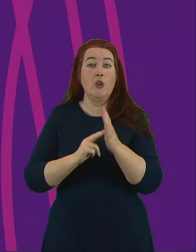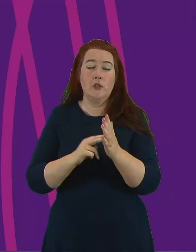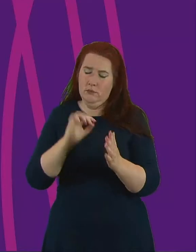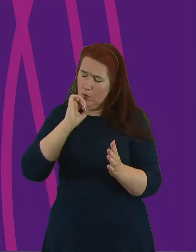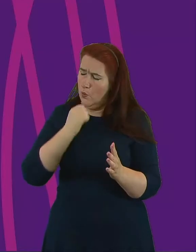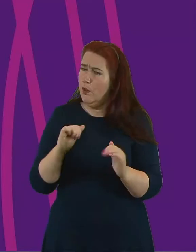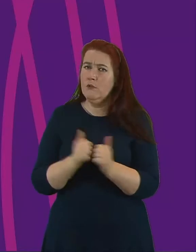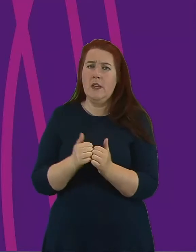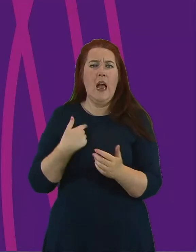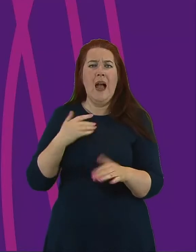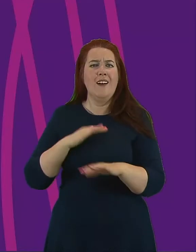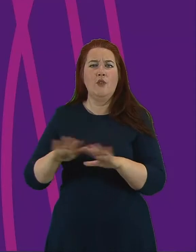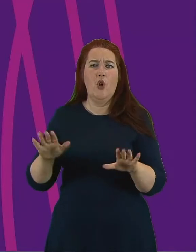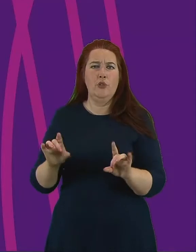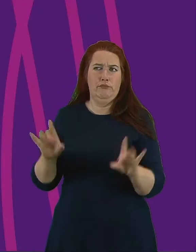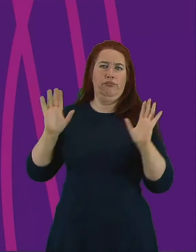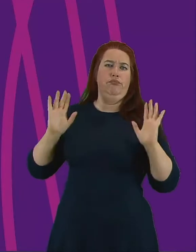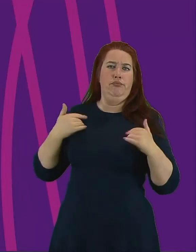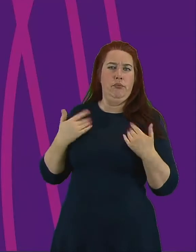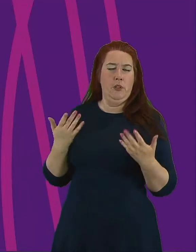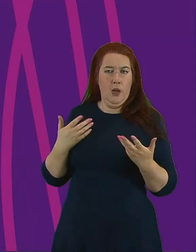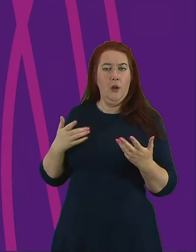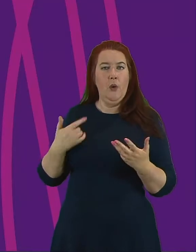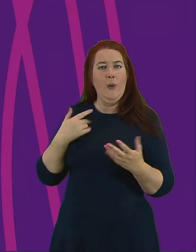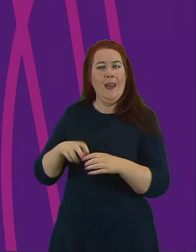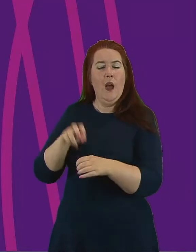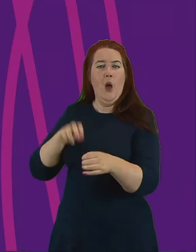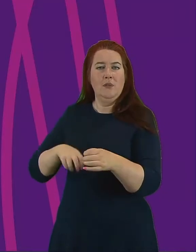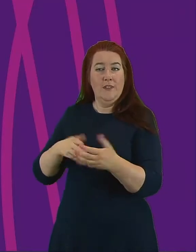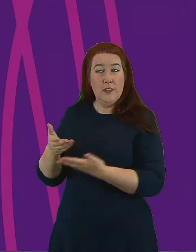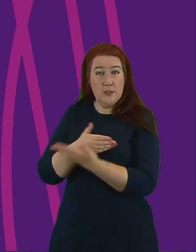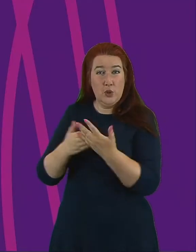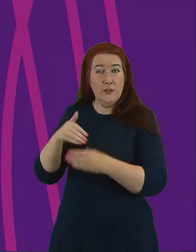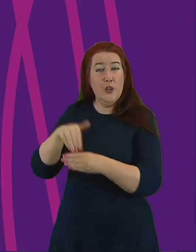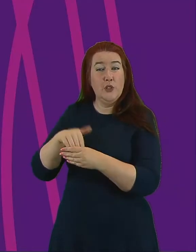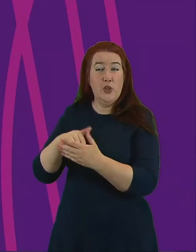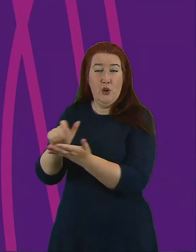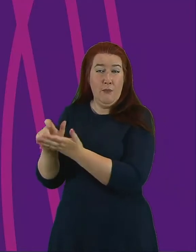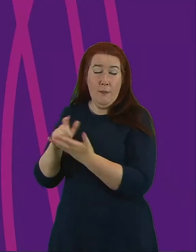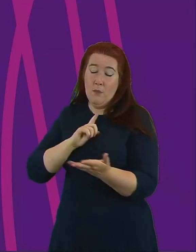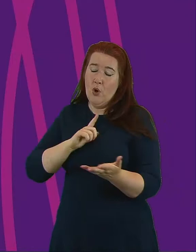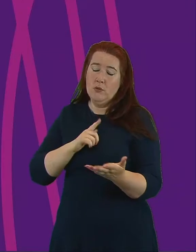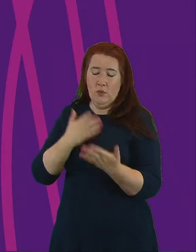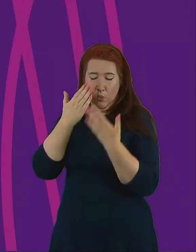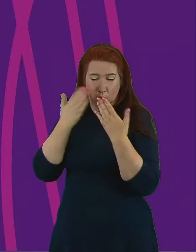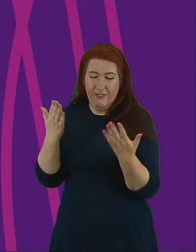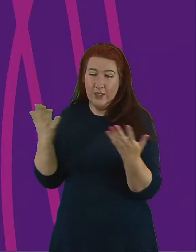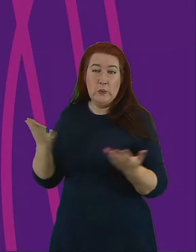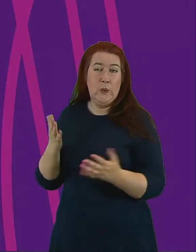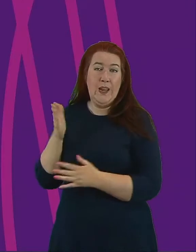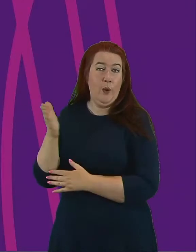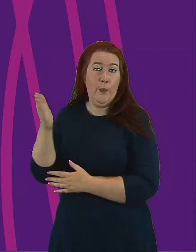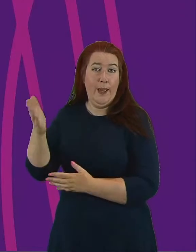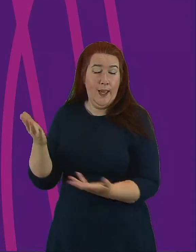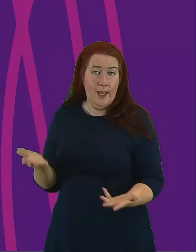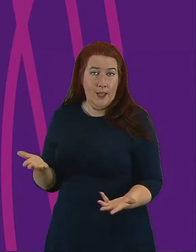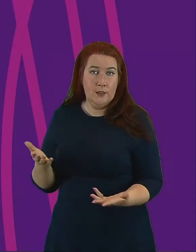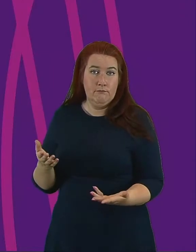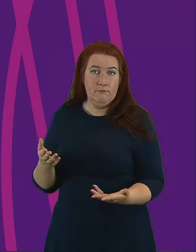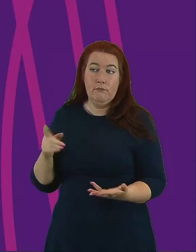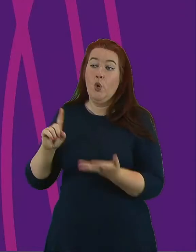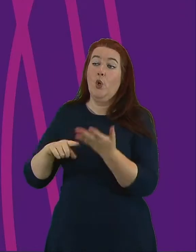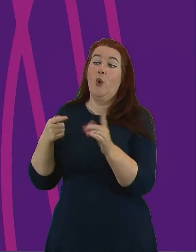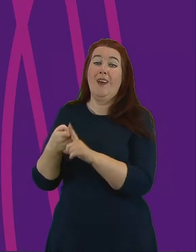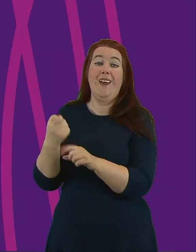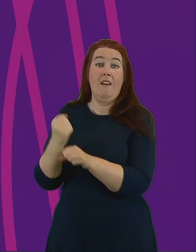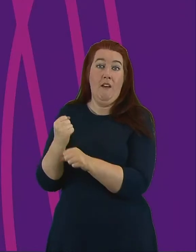never left the table on common frameworks. We withdrew from the discussion of the internal market because it was obvious where this was going. It was absolutely obvious. The UK government